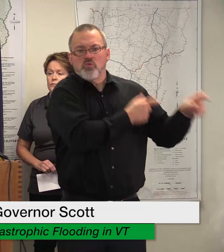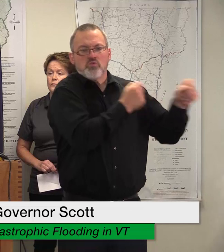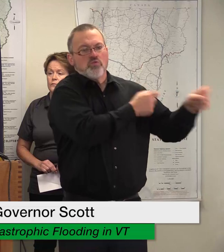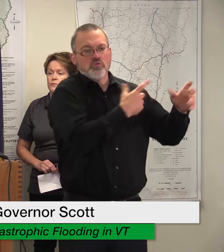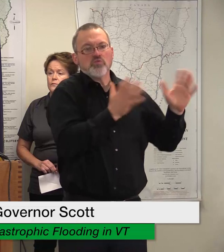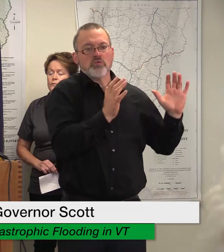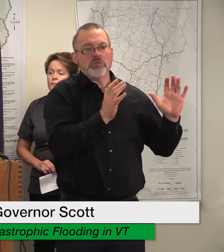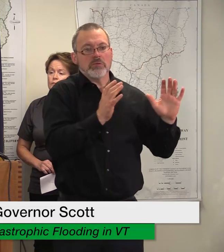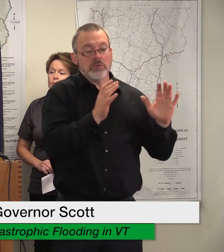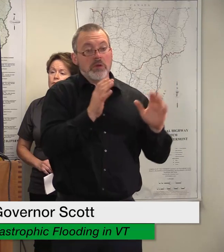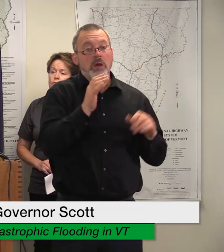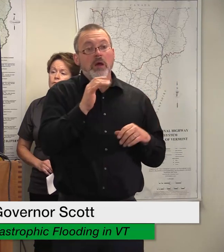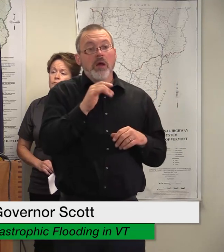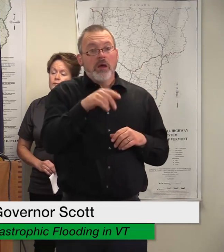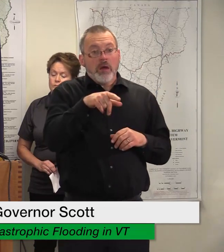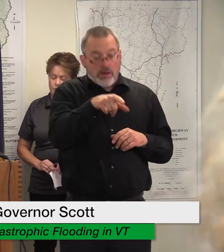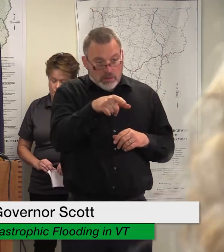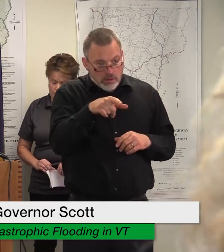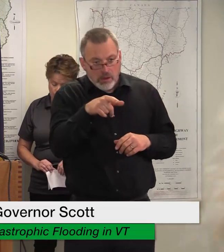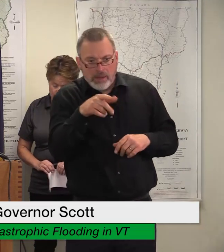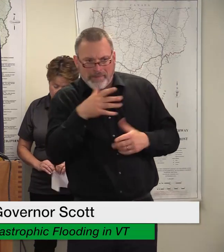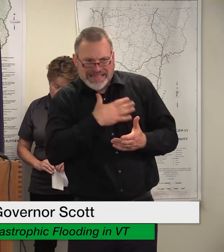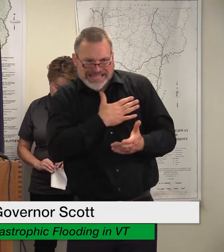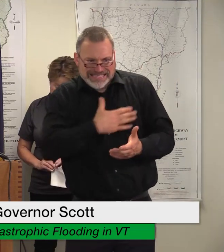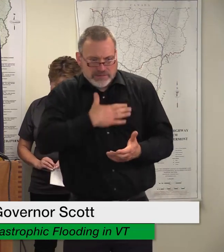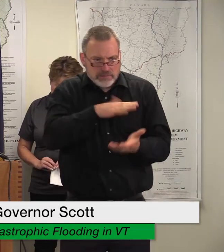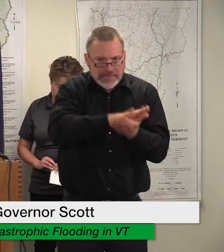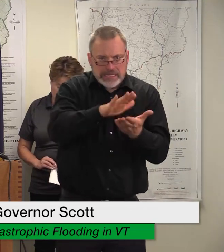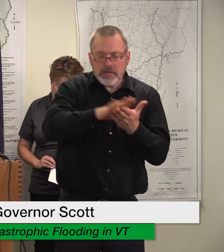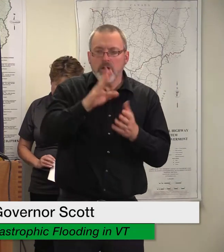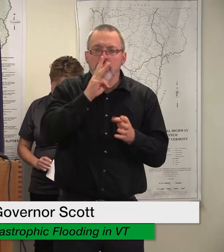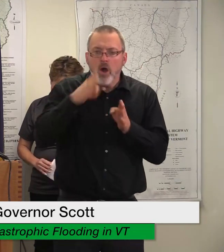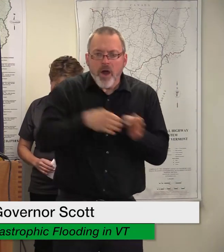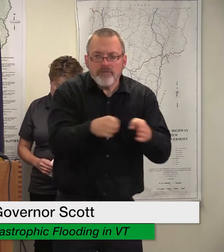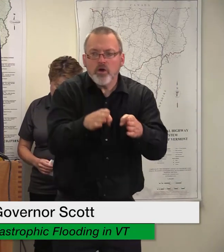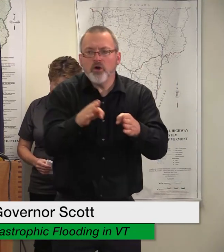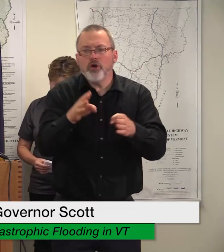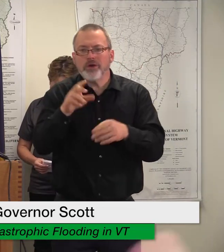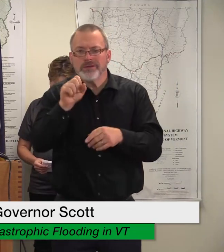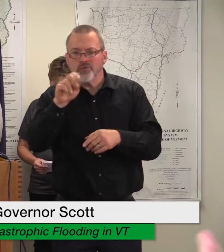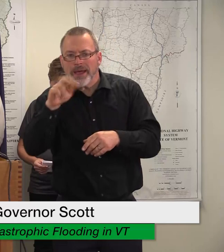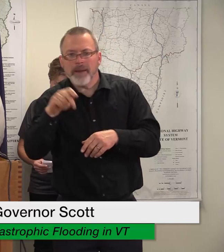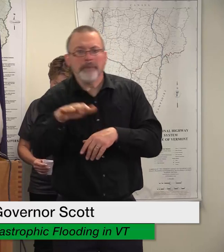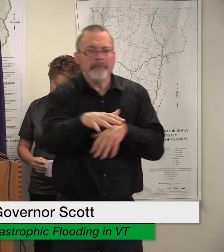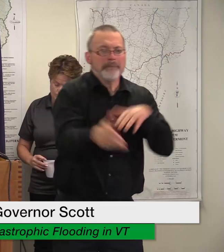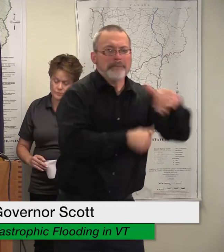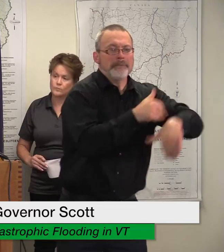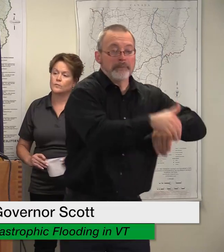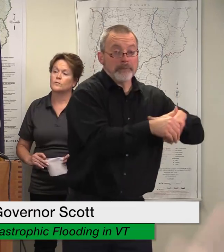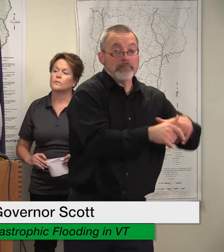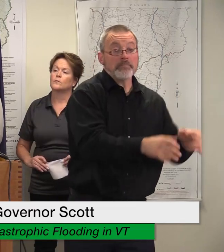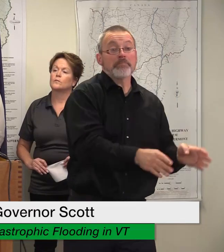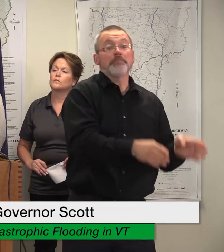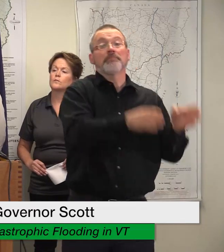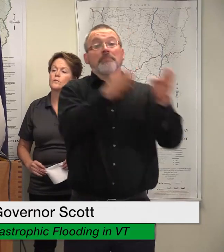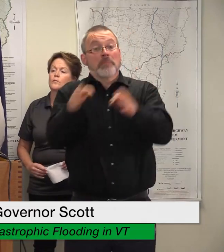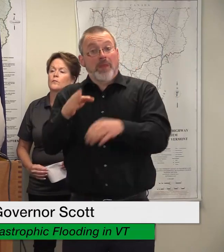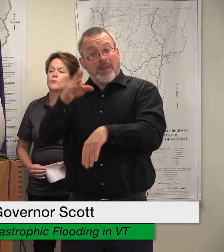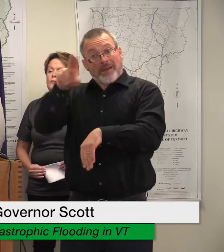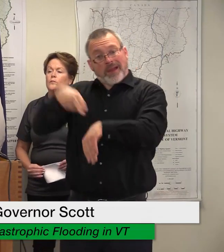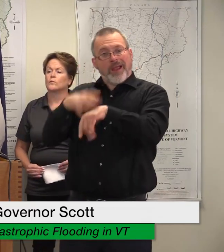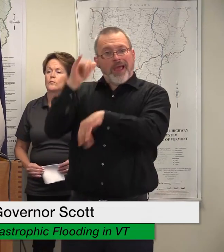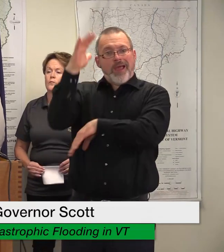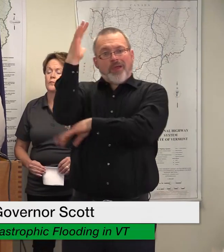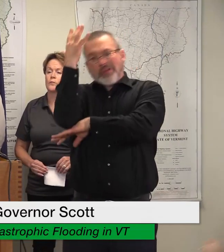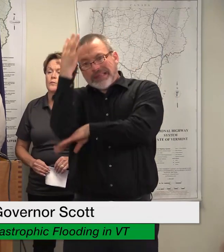and streams and riparian areas as part of flood cleanup. As far as natural debris, meaning things like sediment,